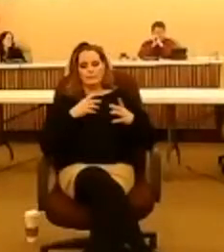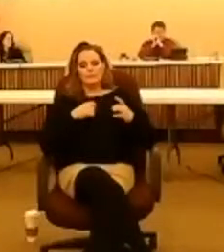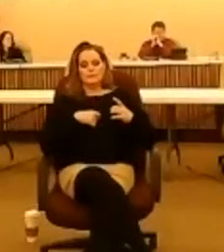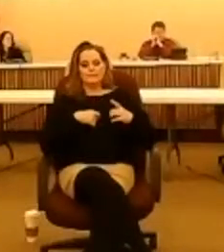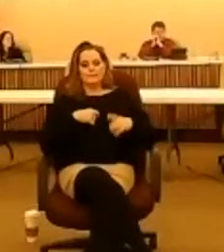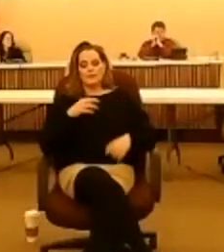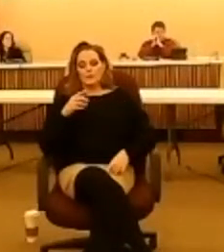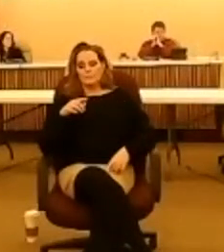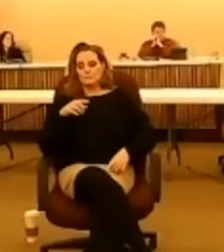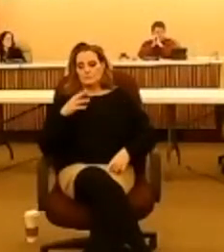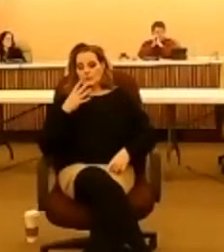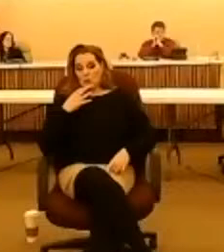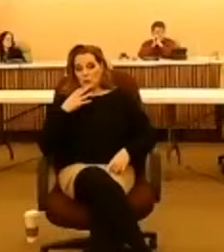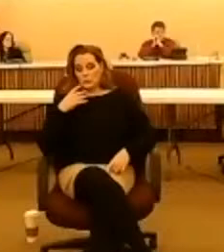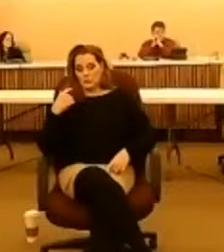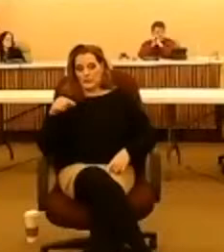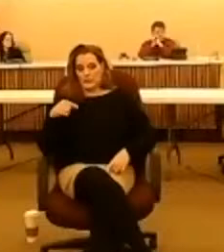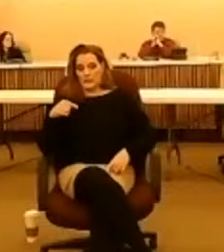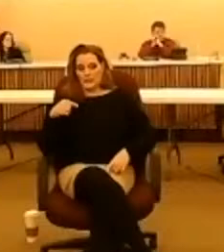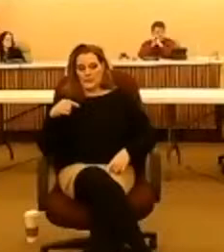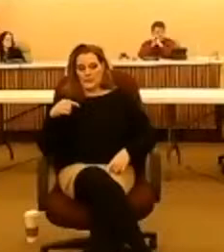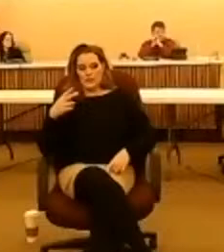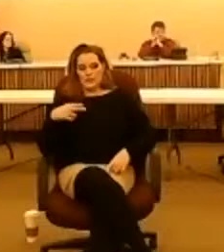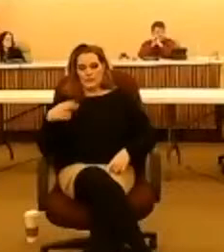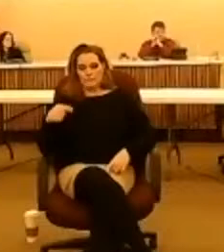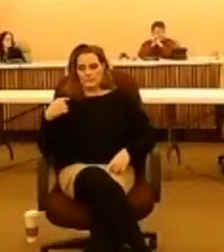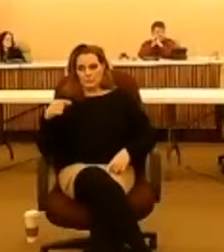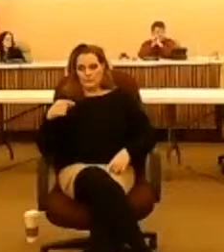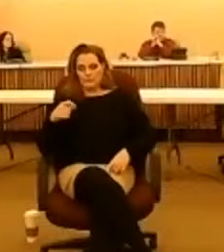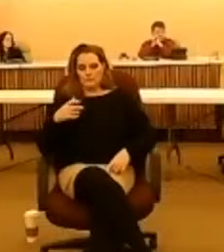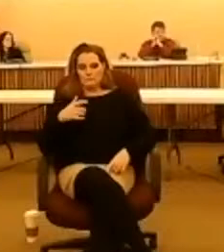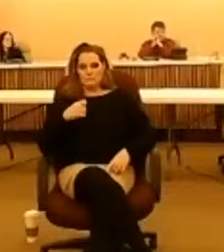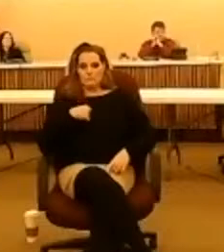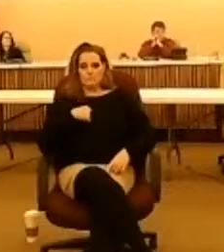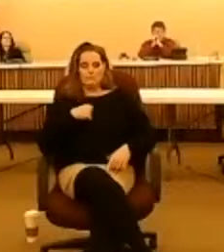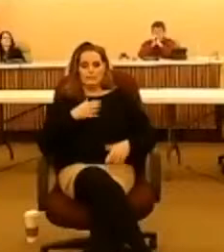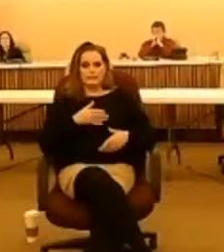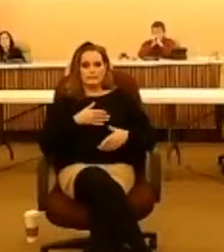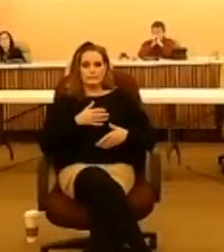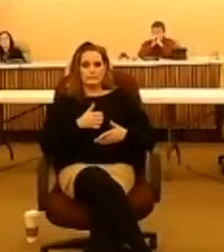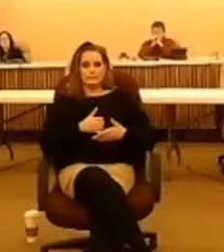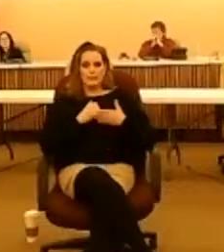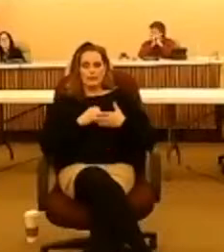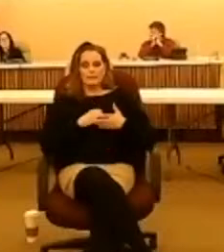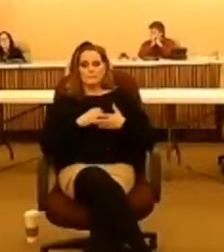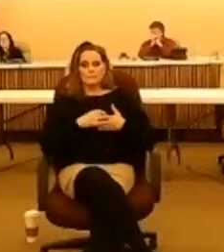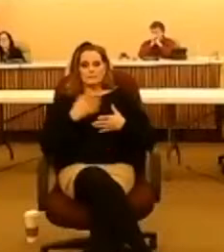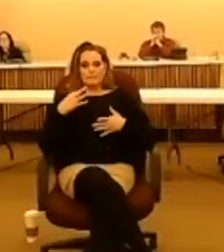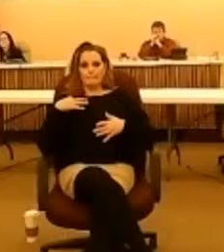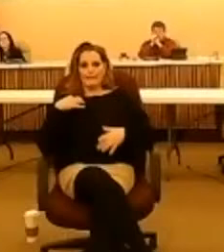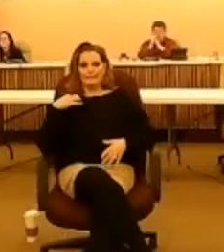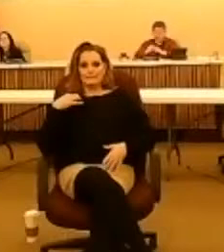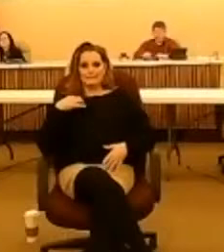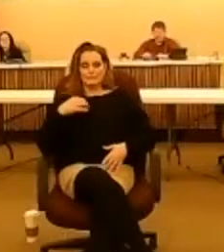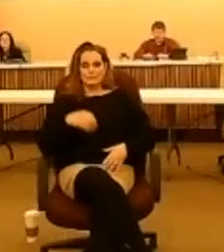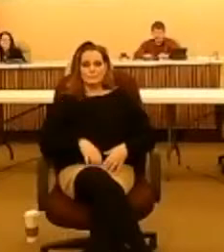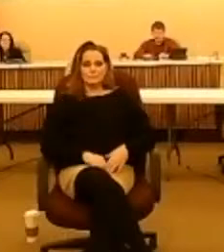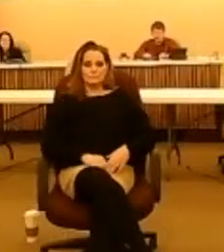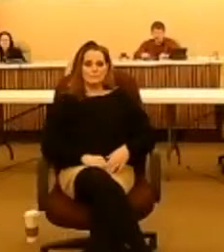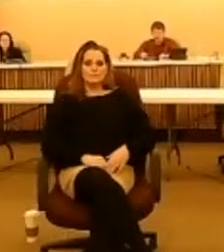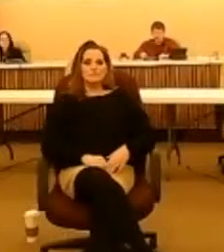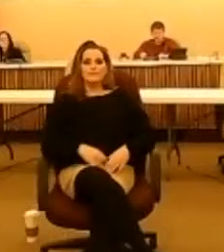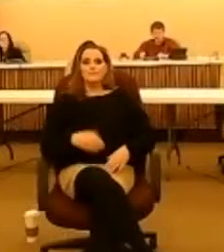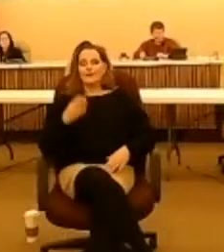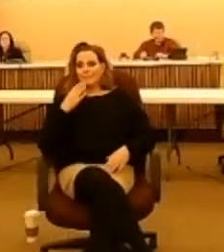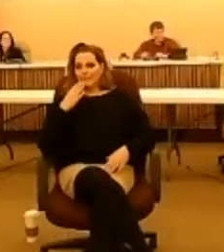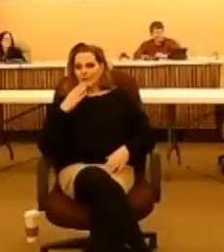folks might give us some volunteers to help us with those efforts. Fantastic. Okay, Great. thank you. Thank you.